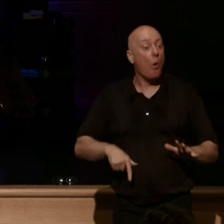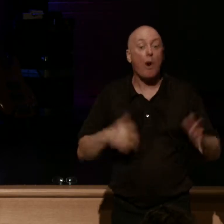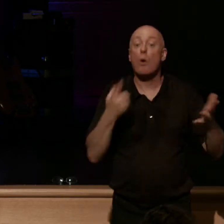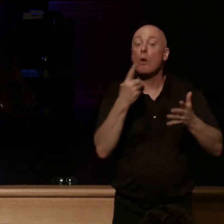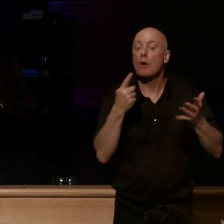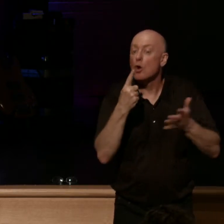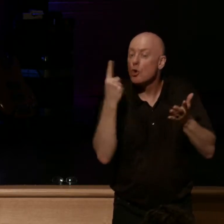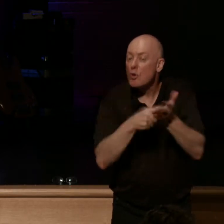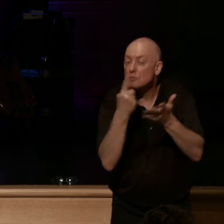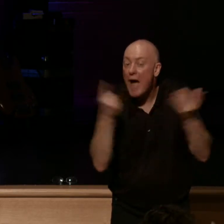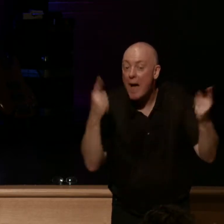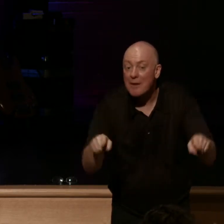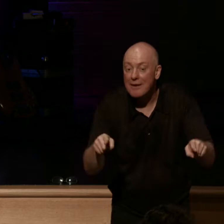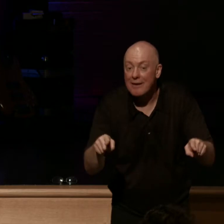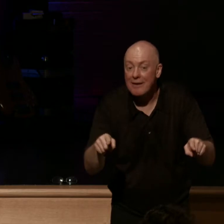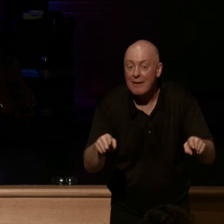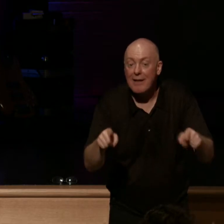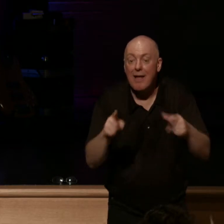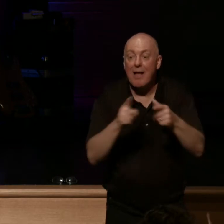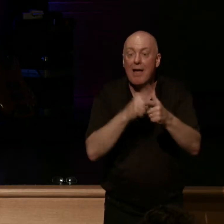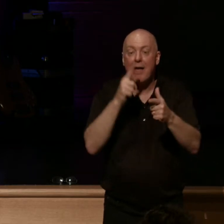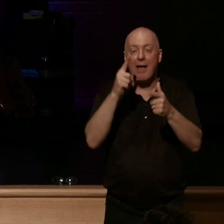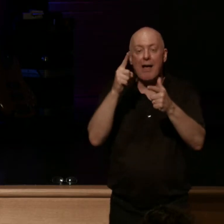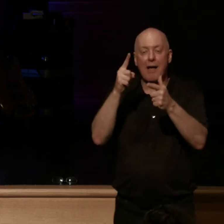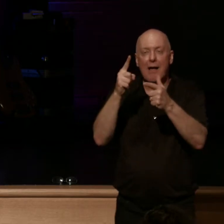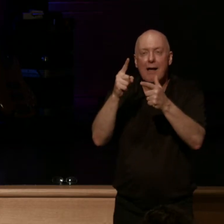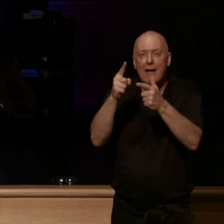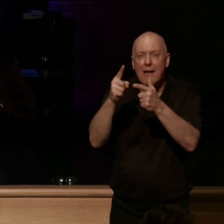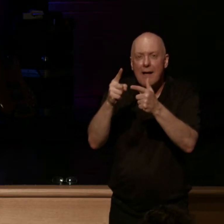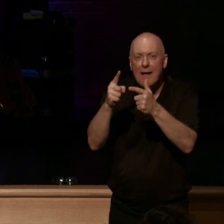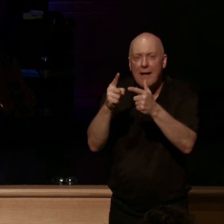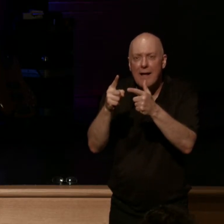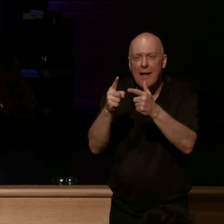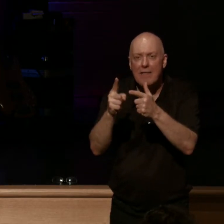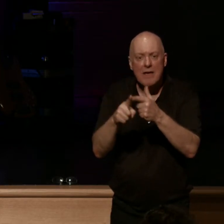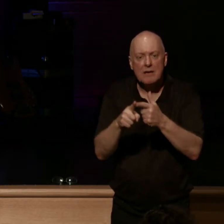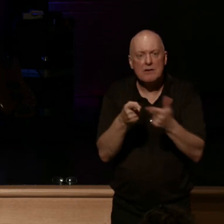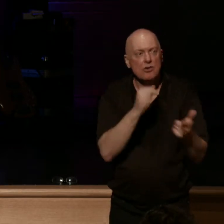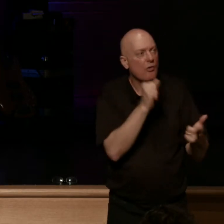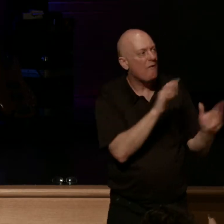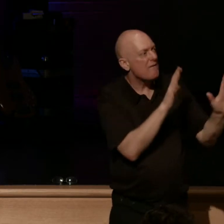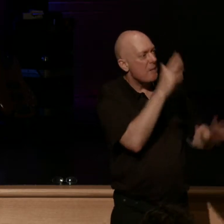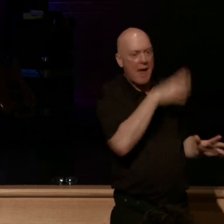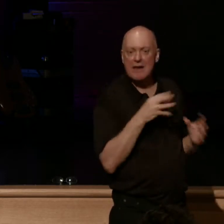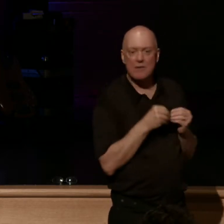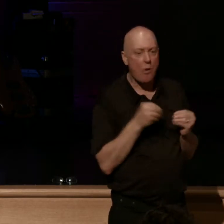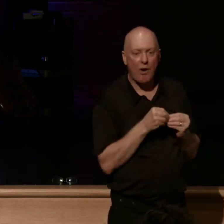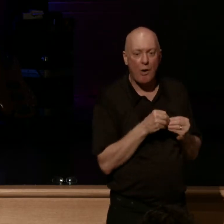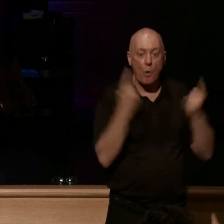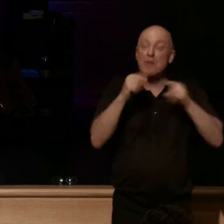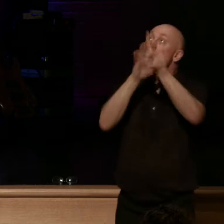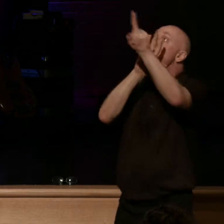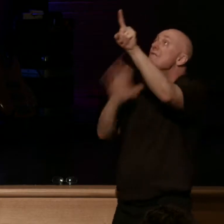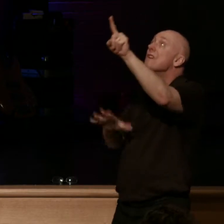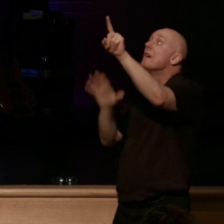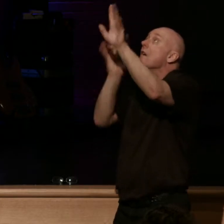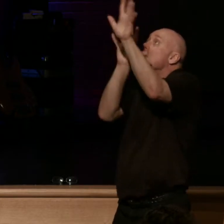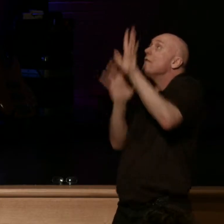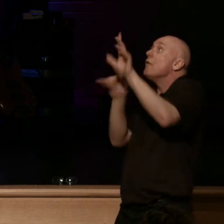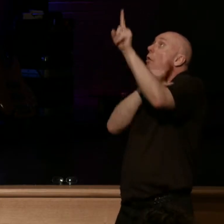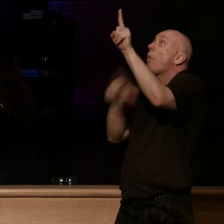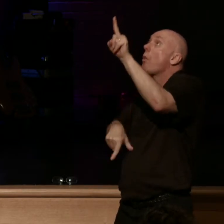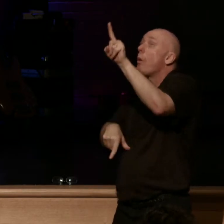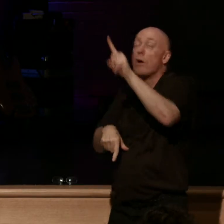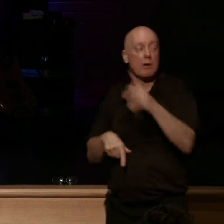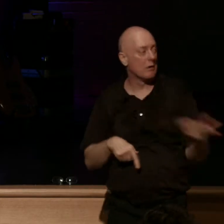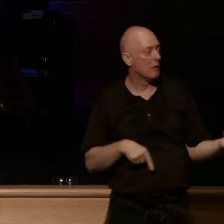of the Lord that cuts right through the fear of man. Do you see that? The fear of